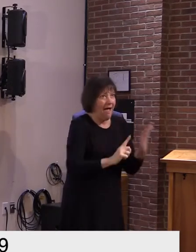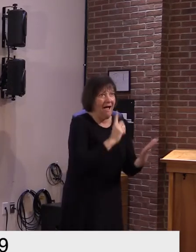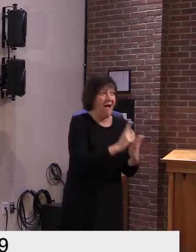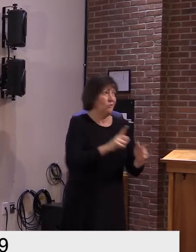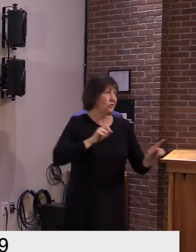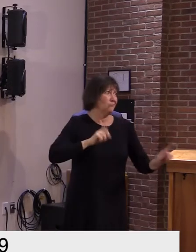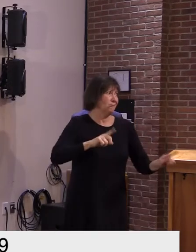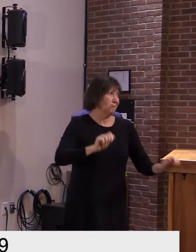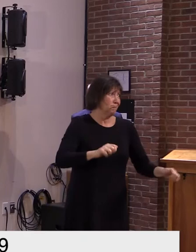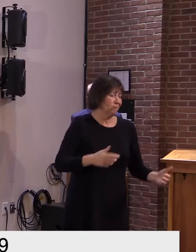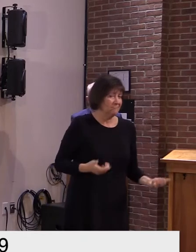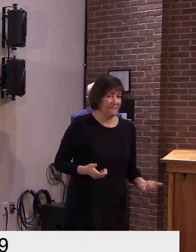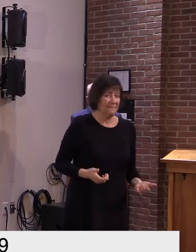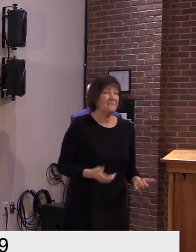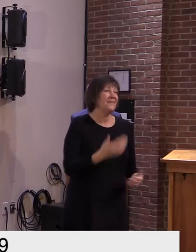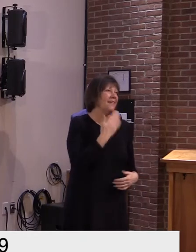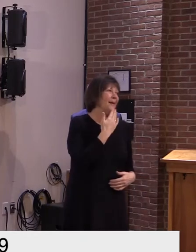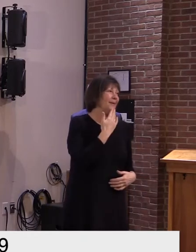Thank you. Jolie?